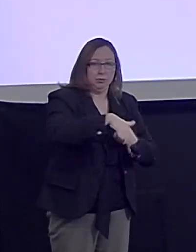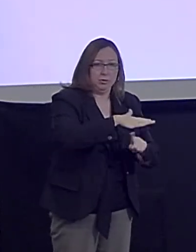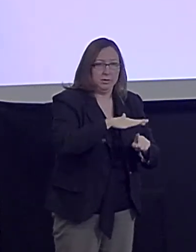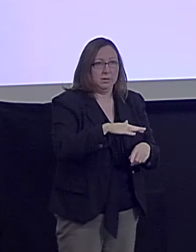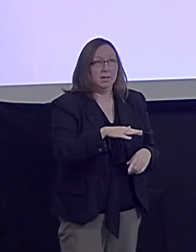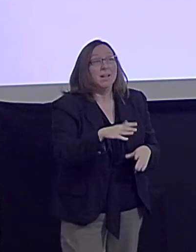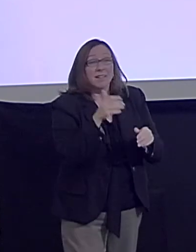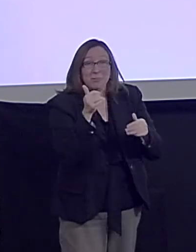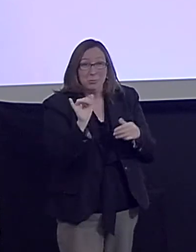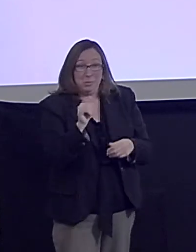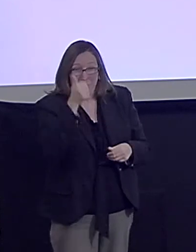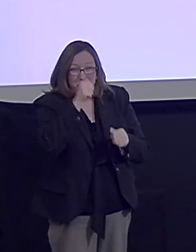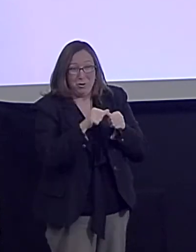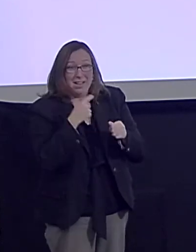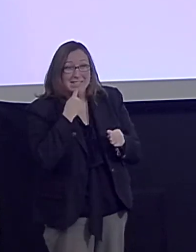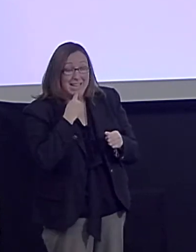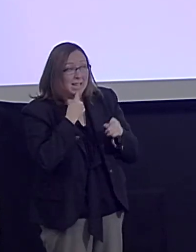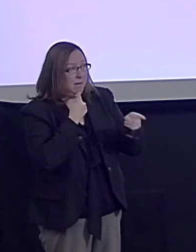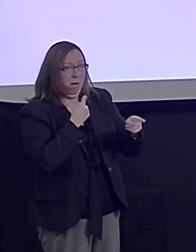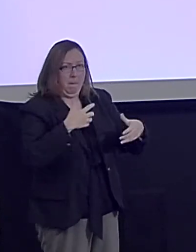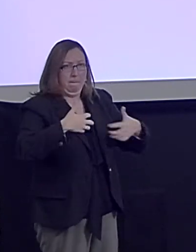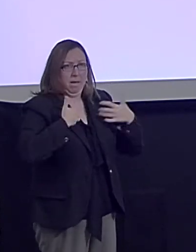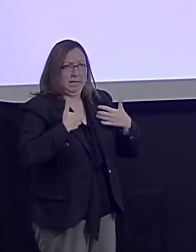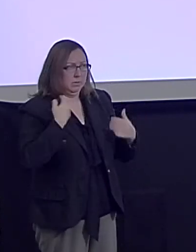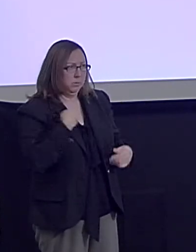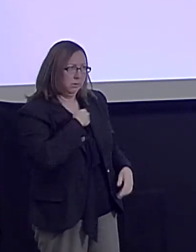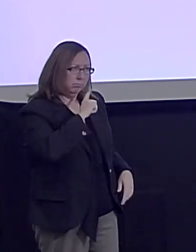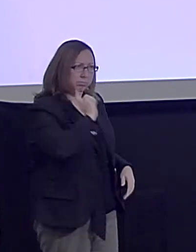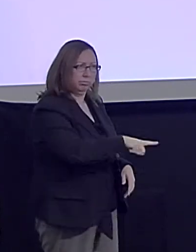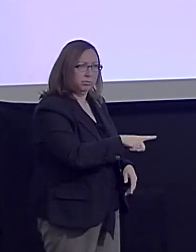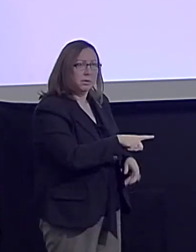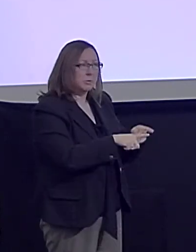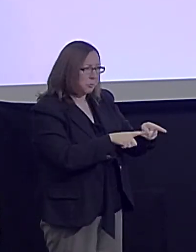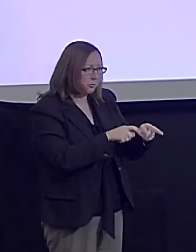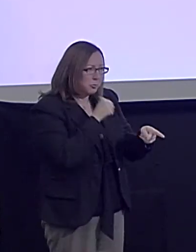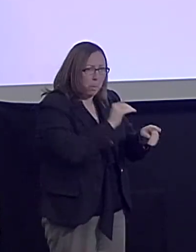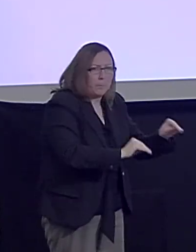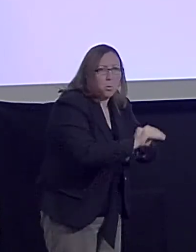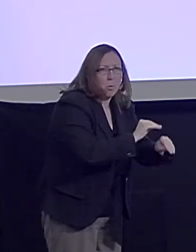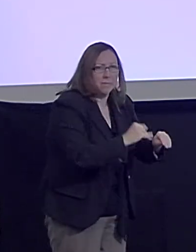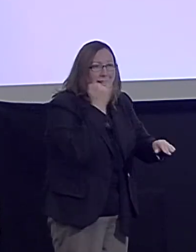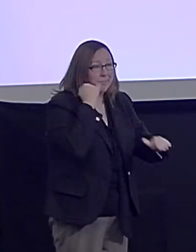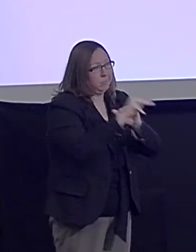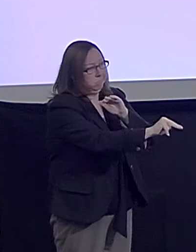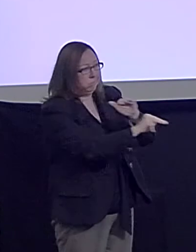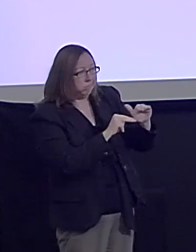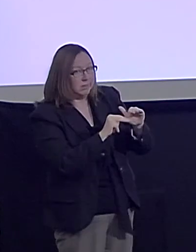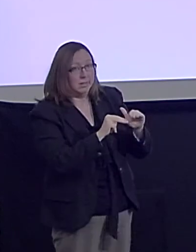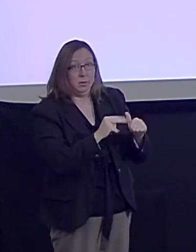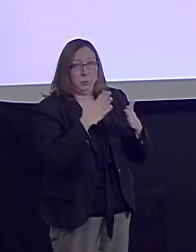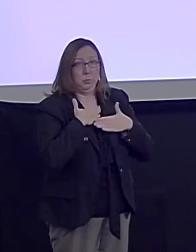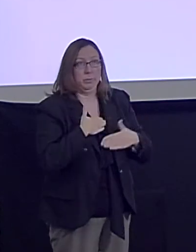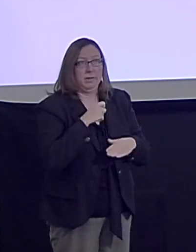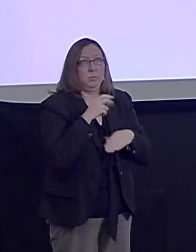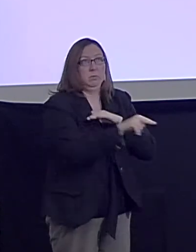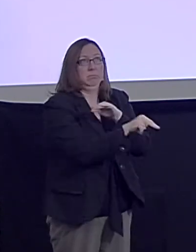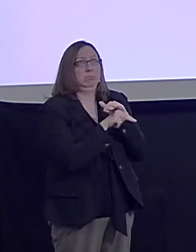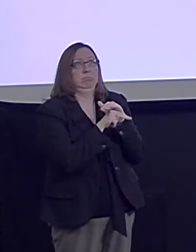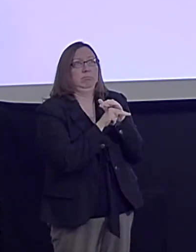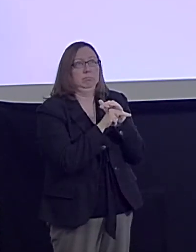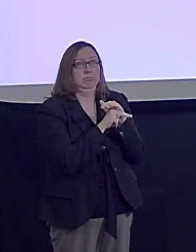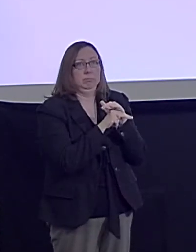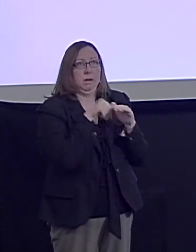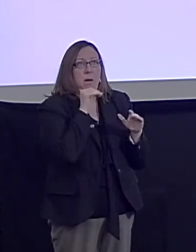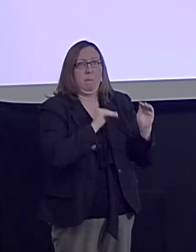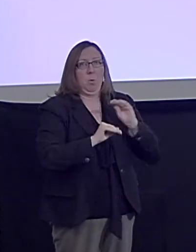can study motor system, how you can study laughing, how you can study many emotions if you have to stay still inside this machine.